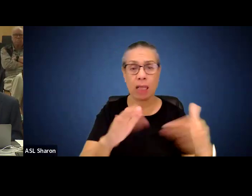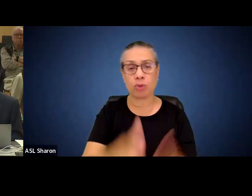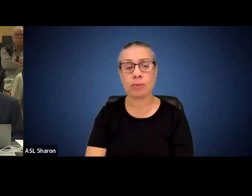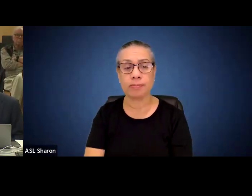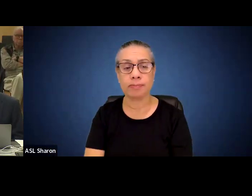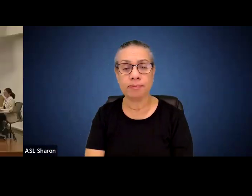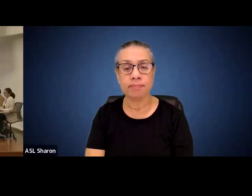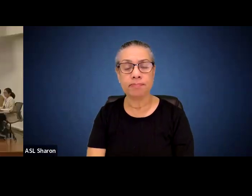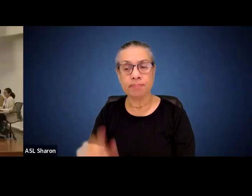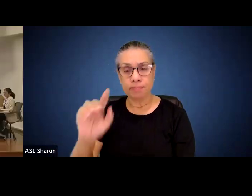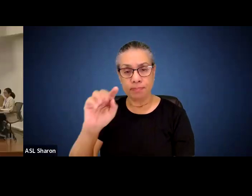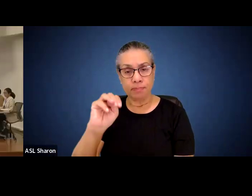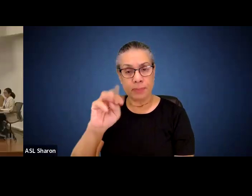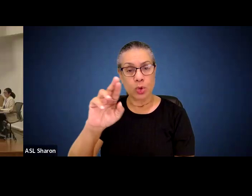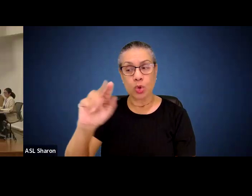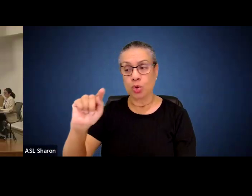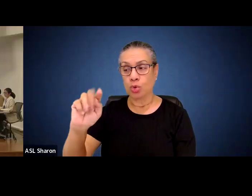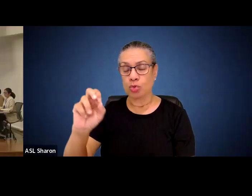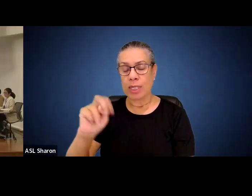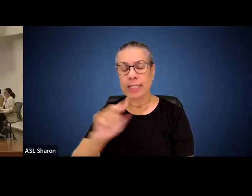Thank you. Thank you.